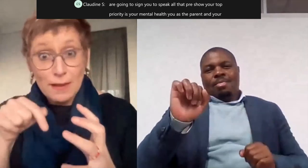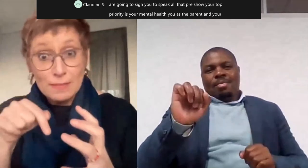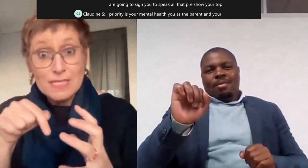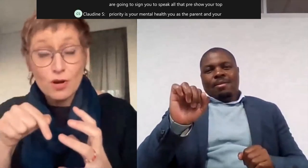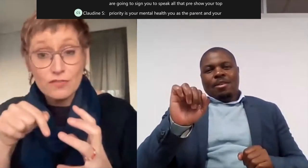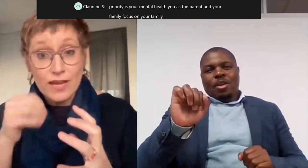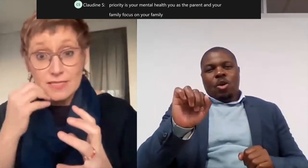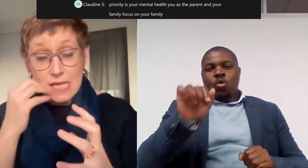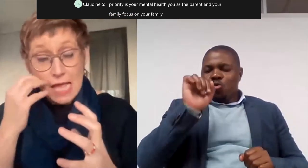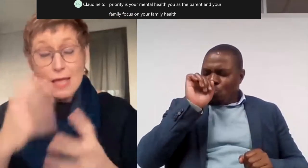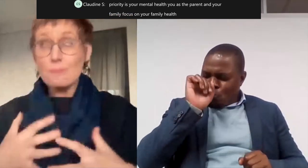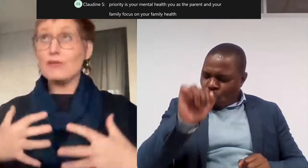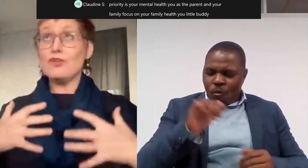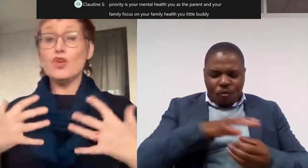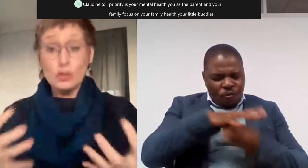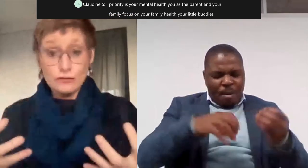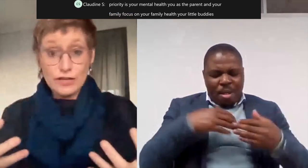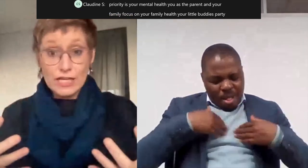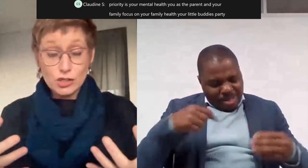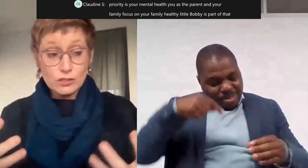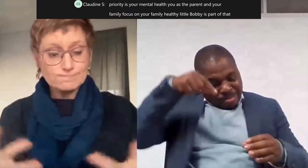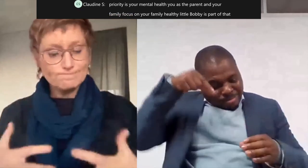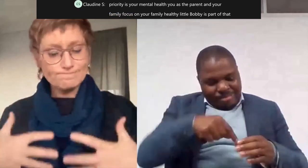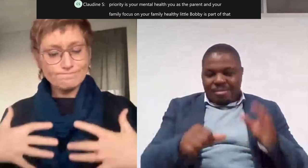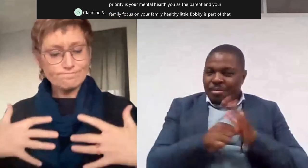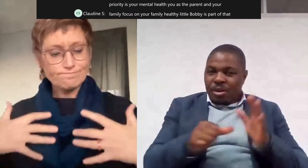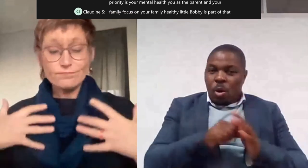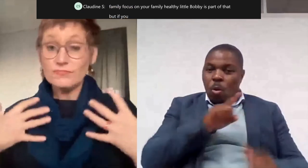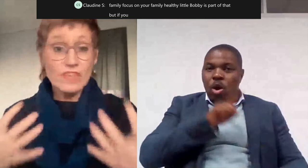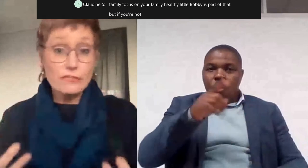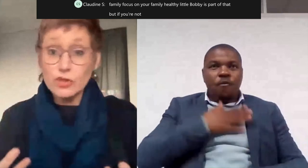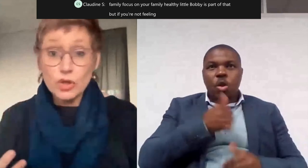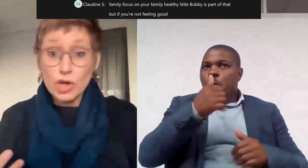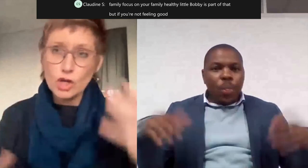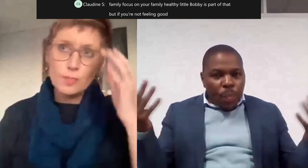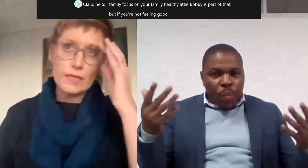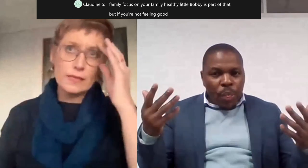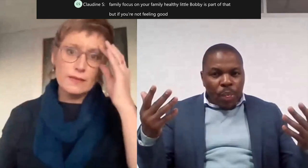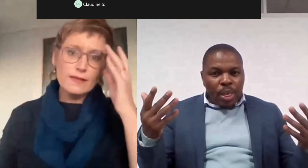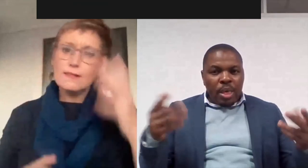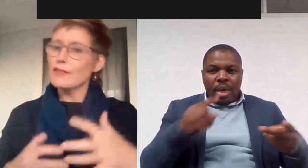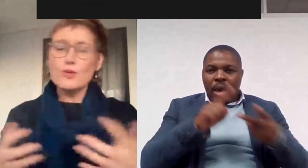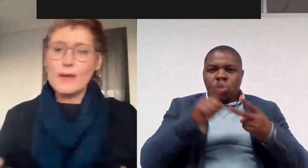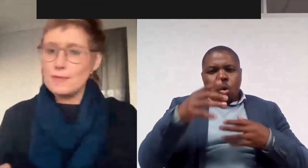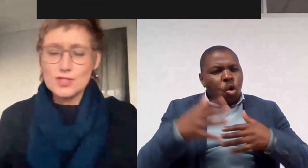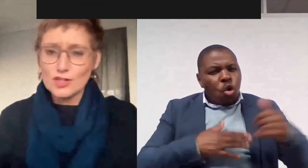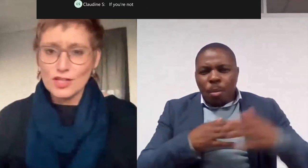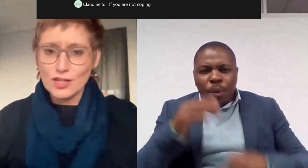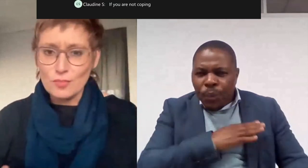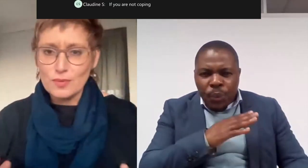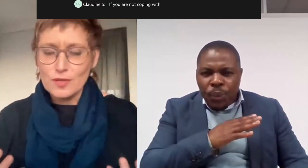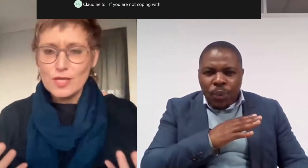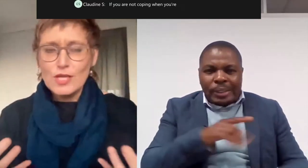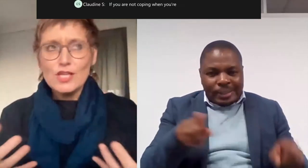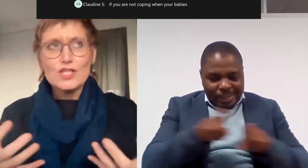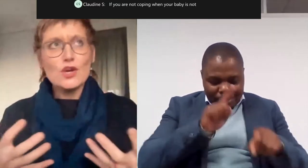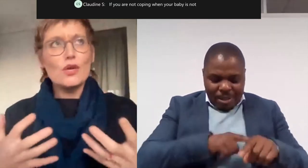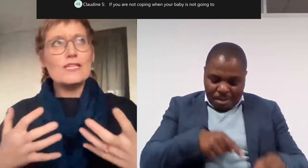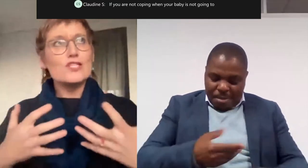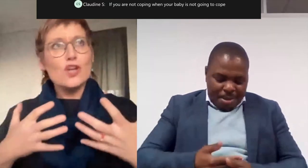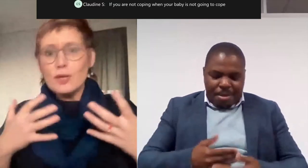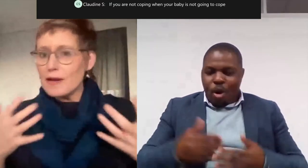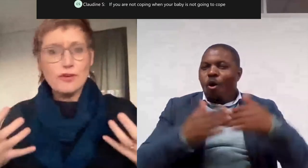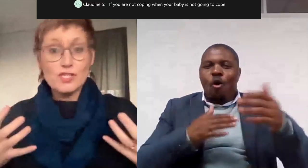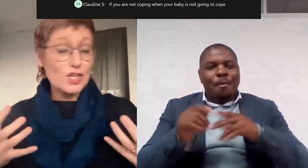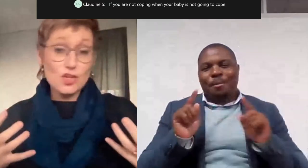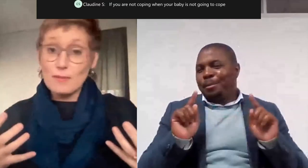family health. Your little bubby is part of that. But if you're not feeling good, if you're not coping, then your baby's not going to cope.